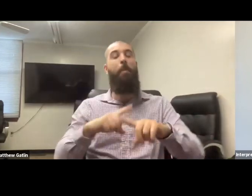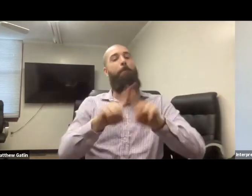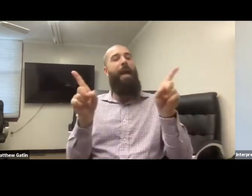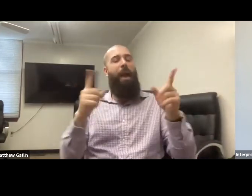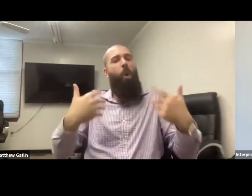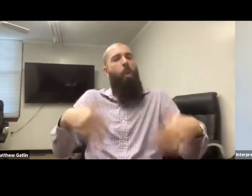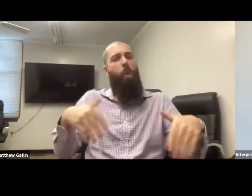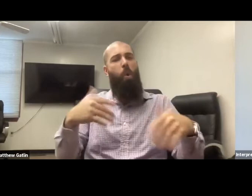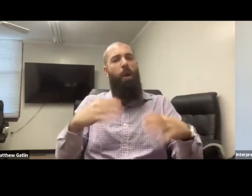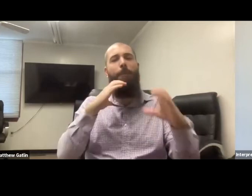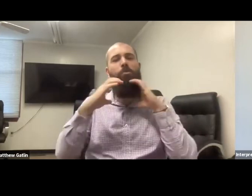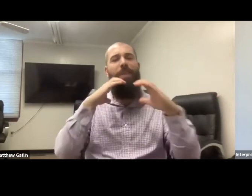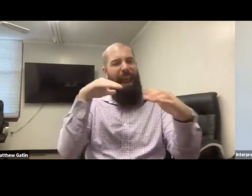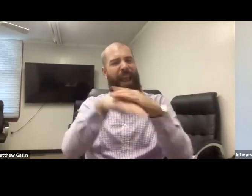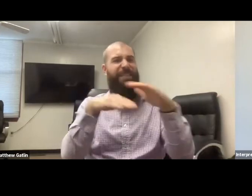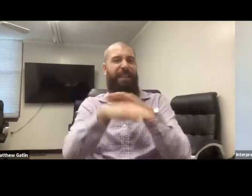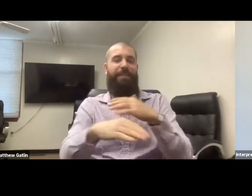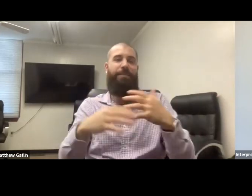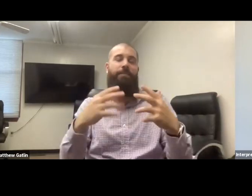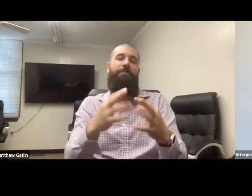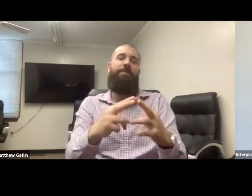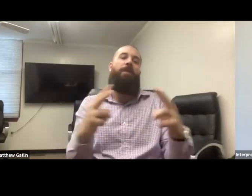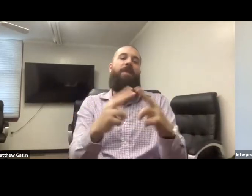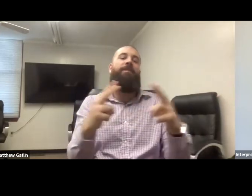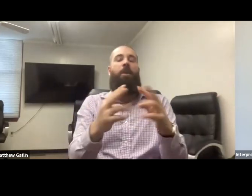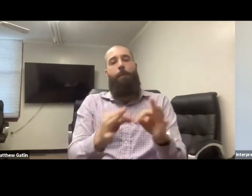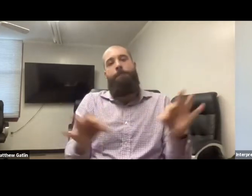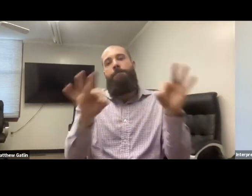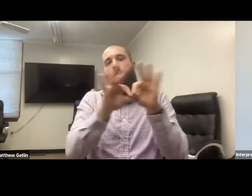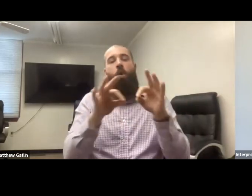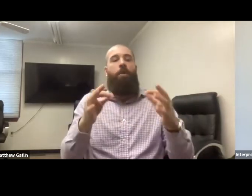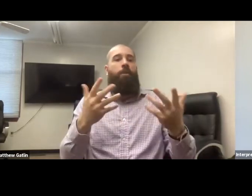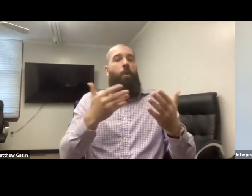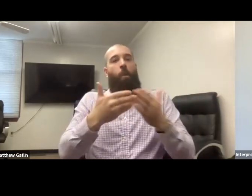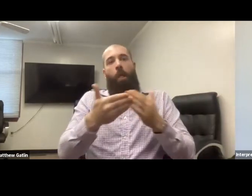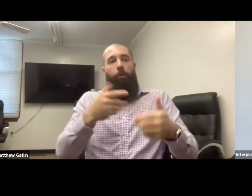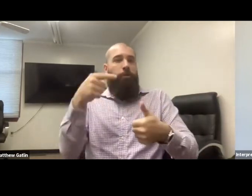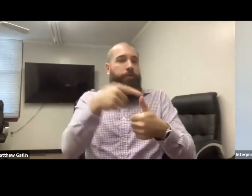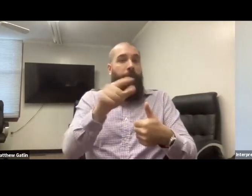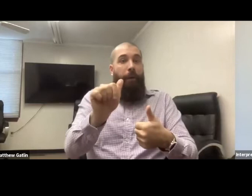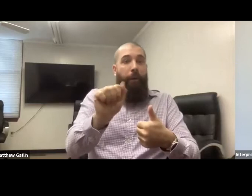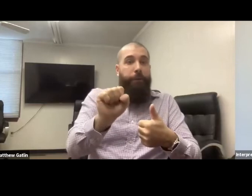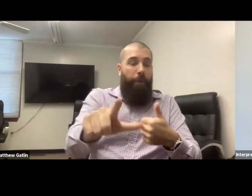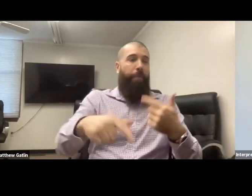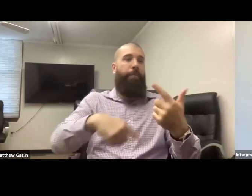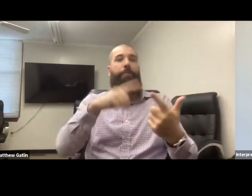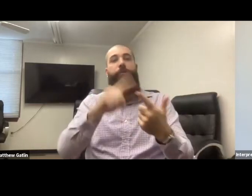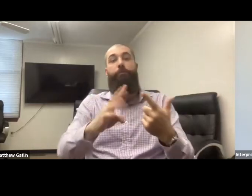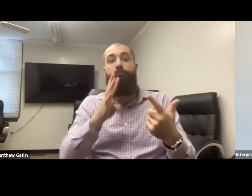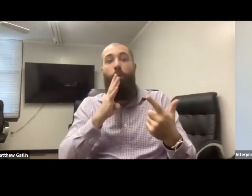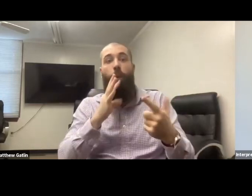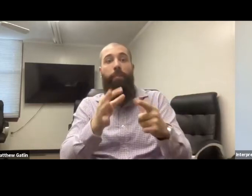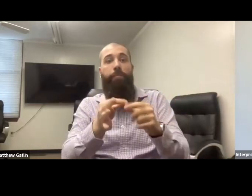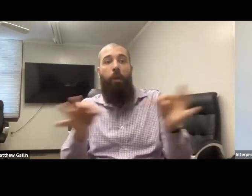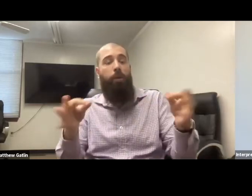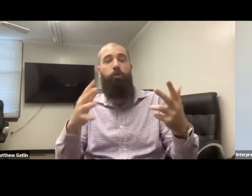No. I'm just not an academic. But anyway, the communication access is so important. Whether